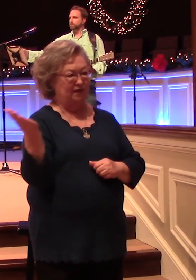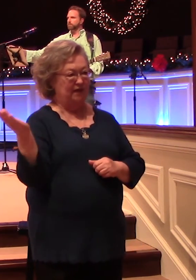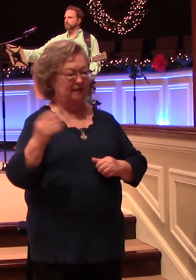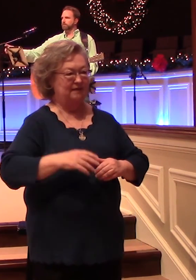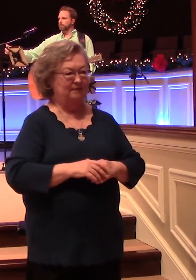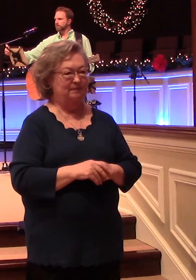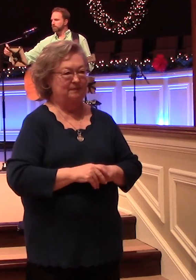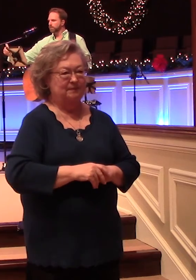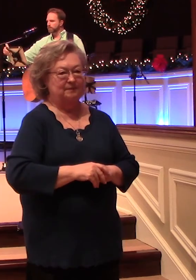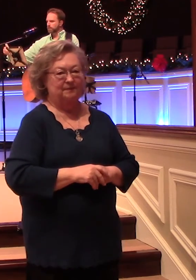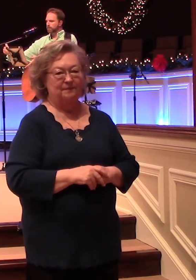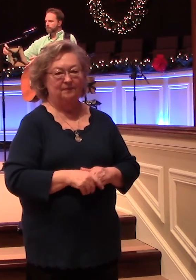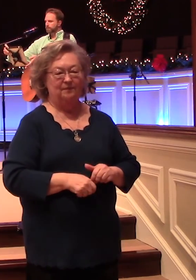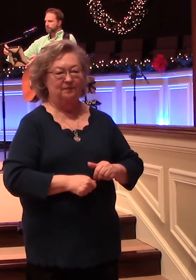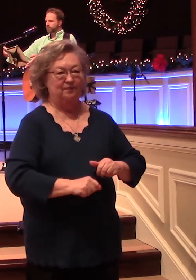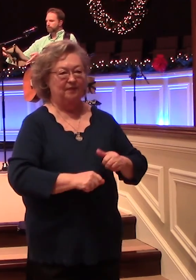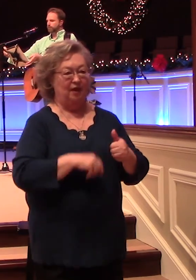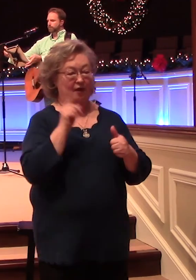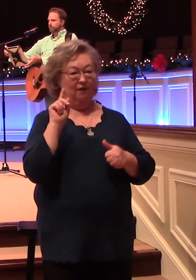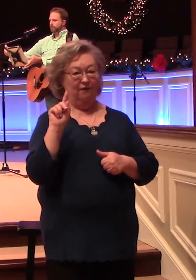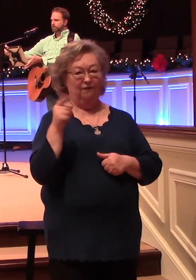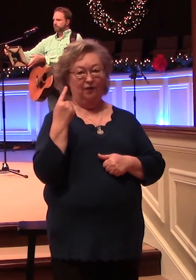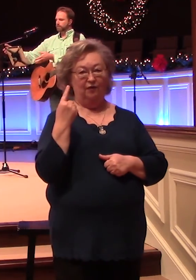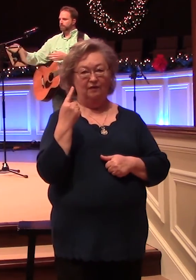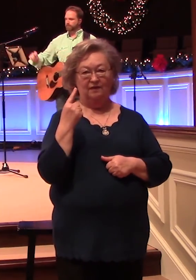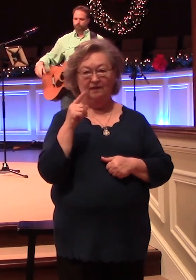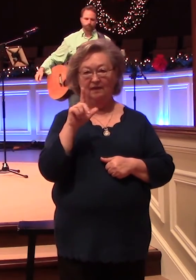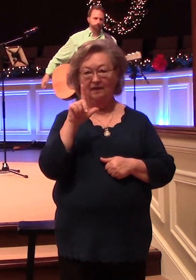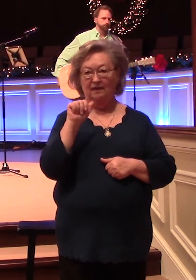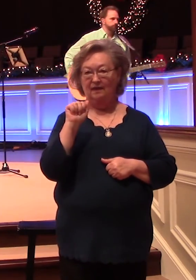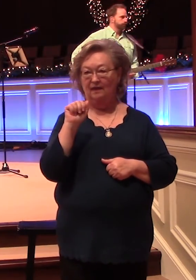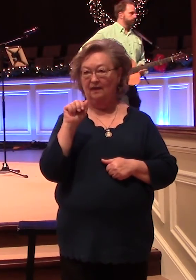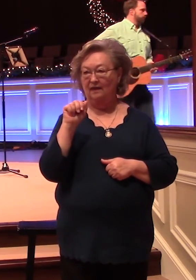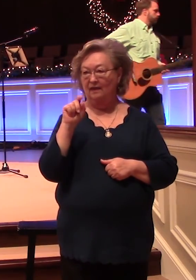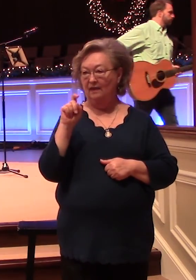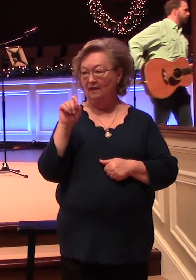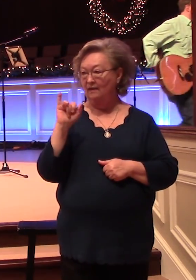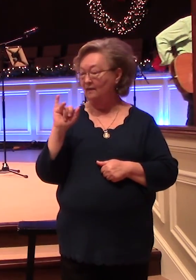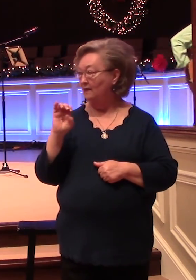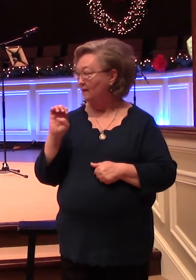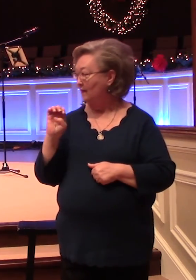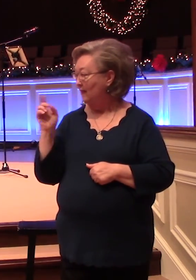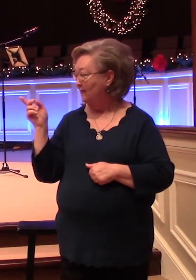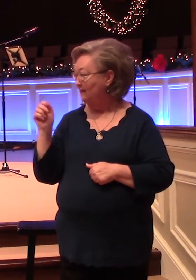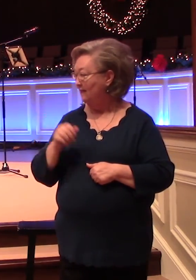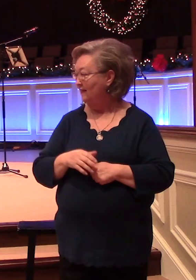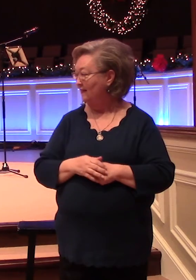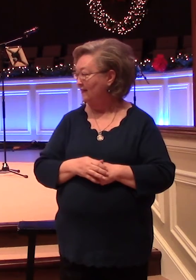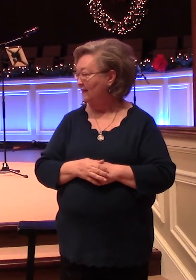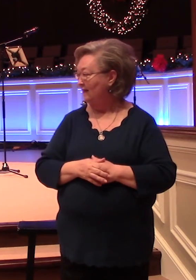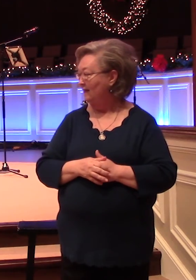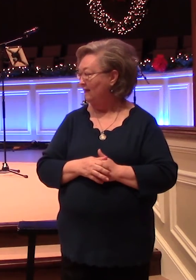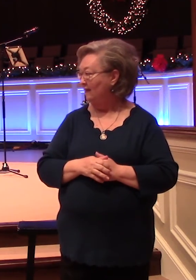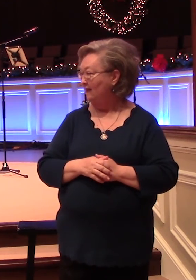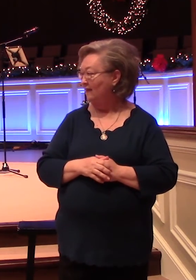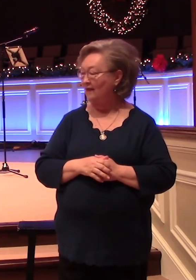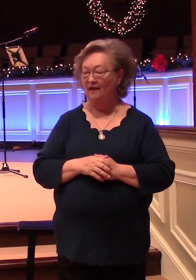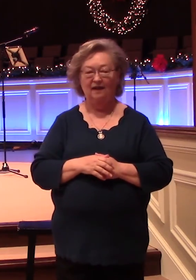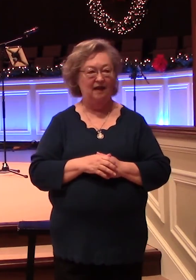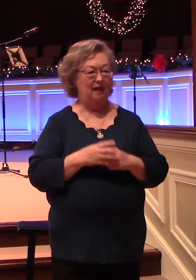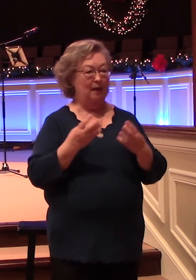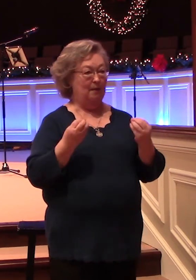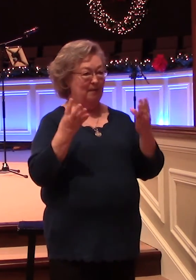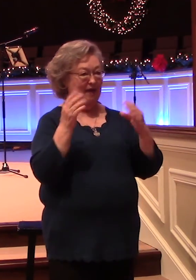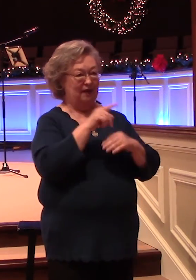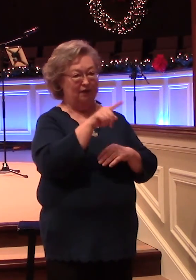And so first of all, Lexi, Lindsay, would you come stand with me here? And you can stand right here on the right side of me. Many of you know Lexi. She's grown up